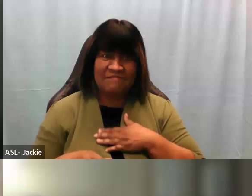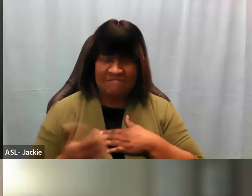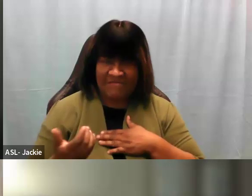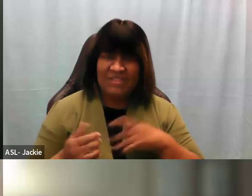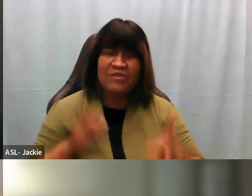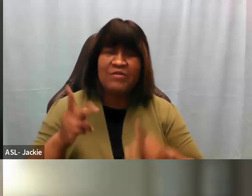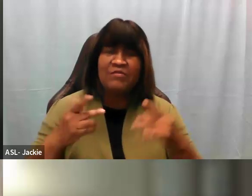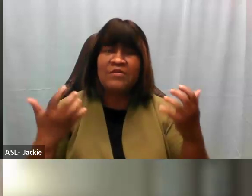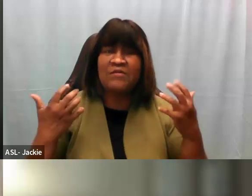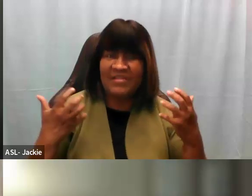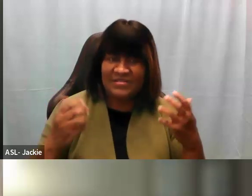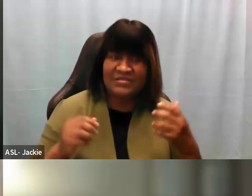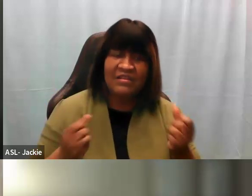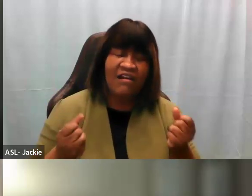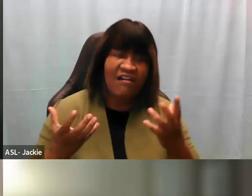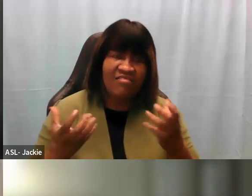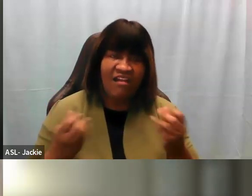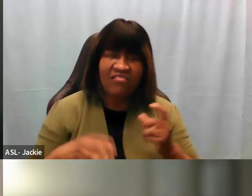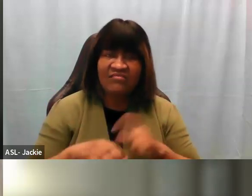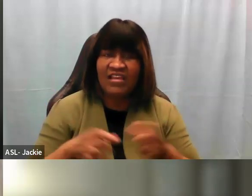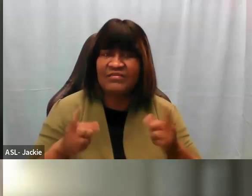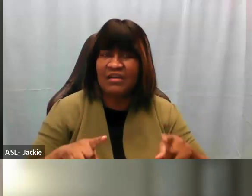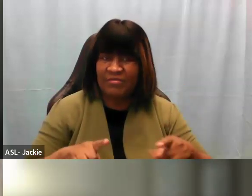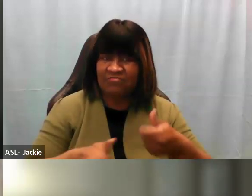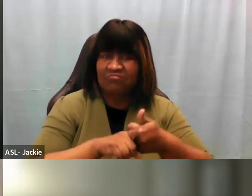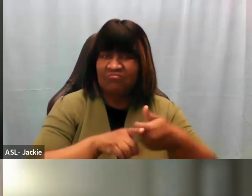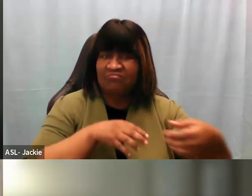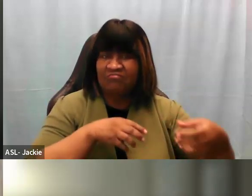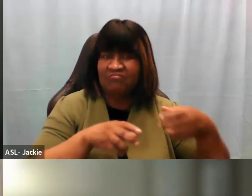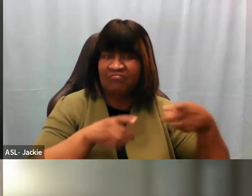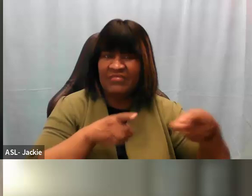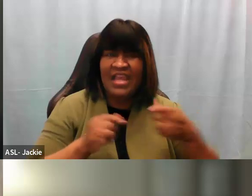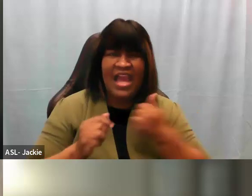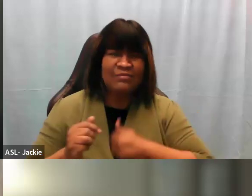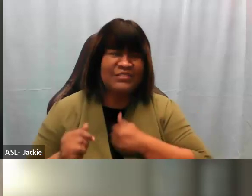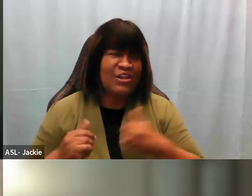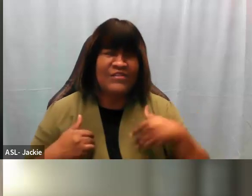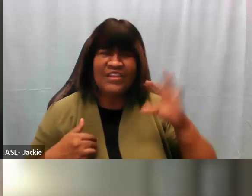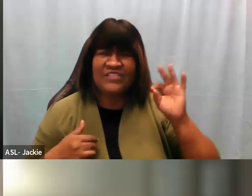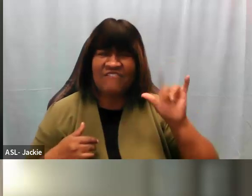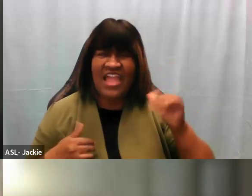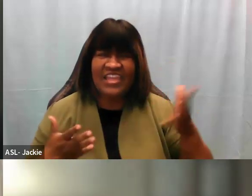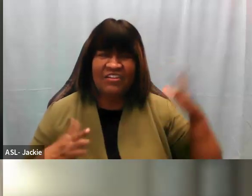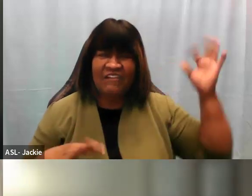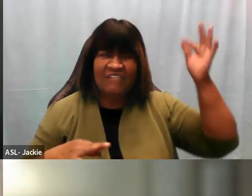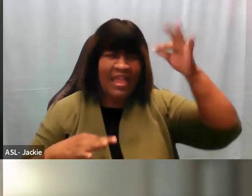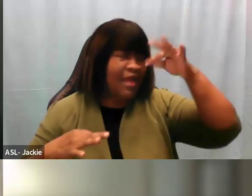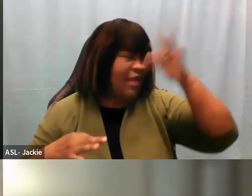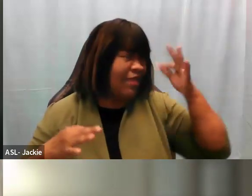who would like to, and a lot of times, I am sorry, there is a fly in my house and it is flying on my